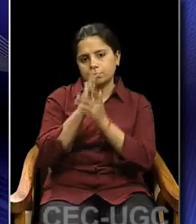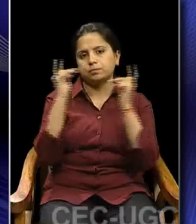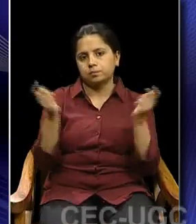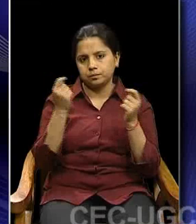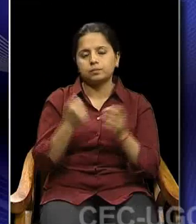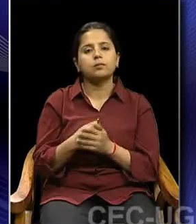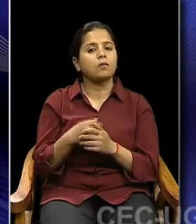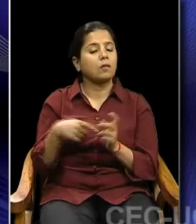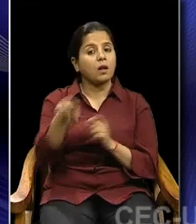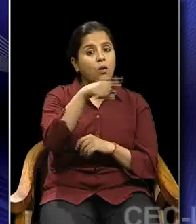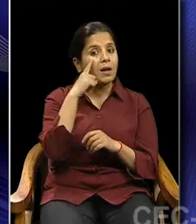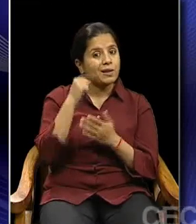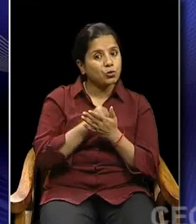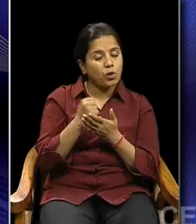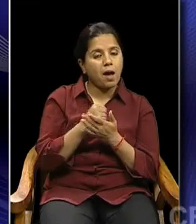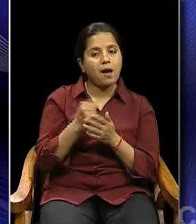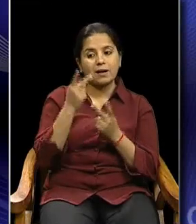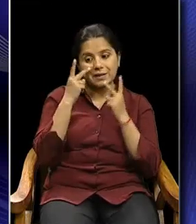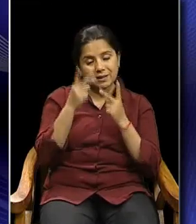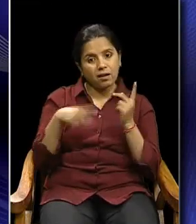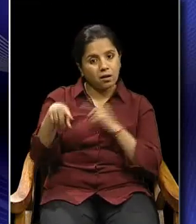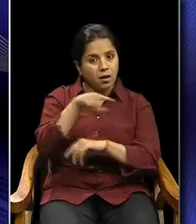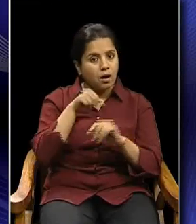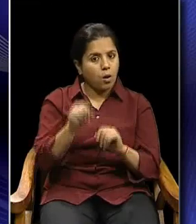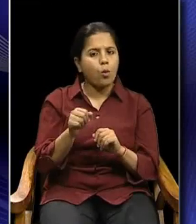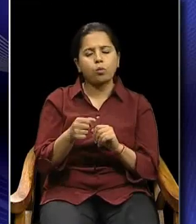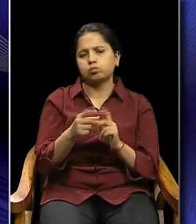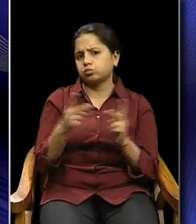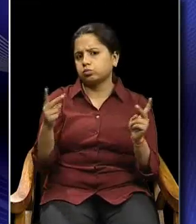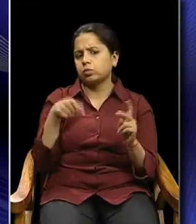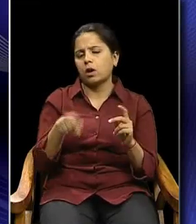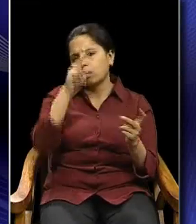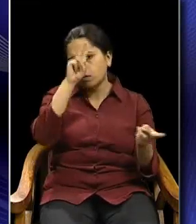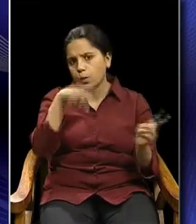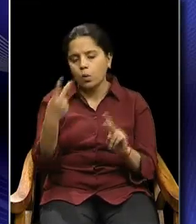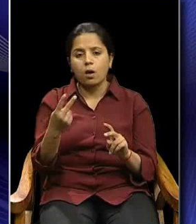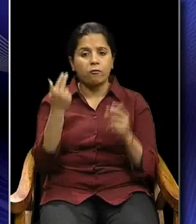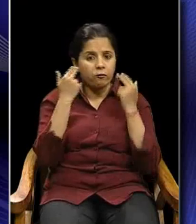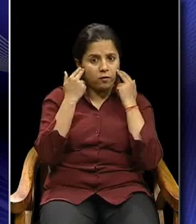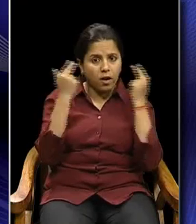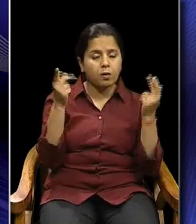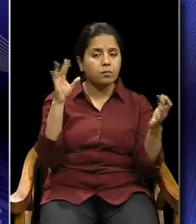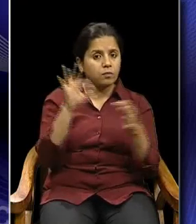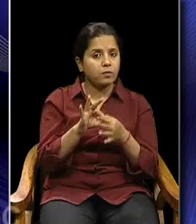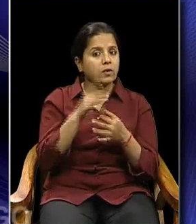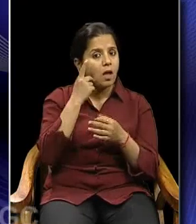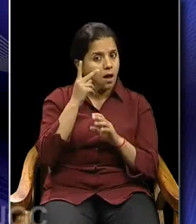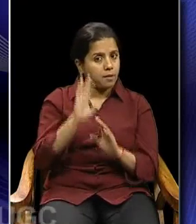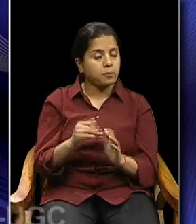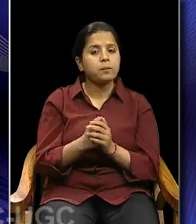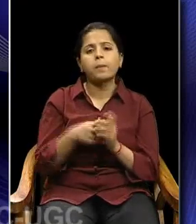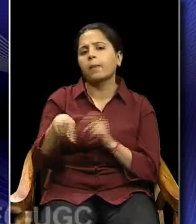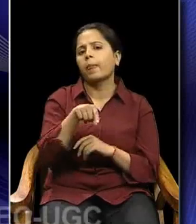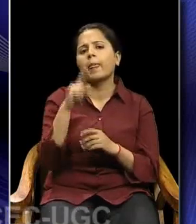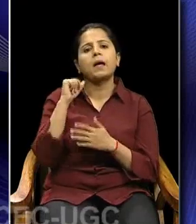And when you try to see it in the framework of the various kinds of myths or legends which are associated with it, then it